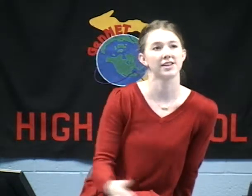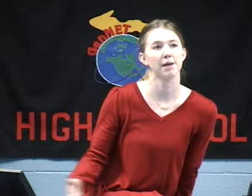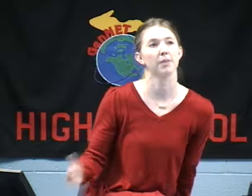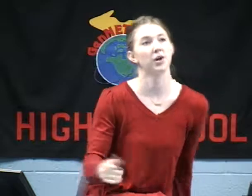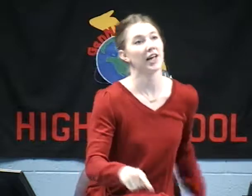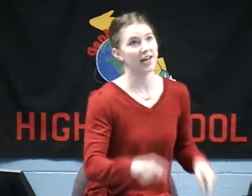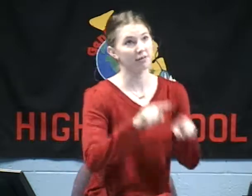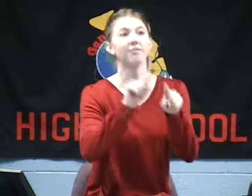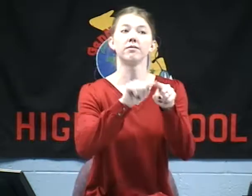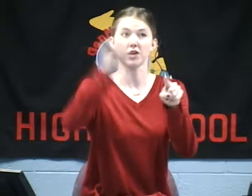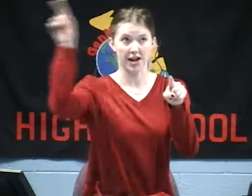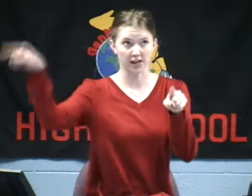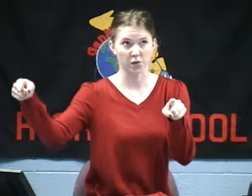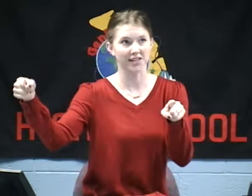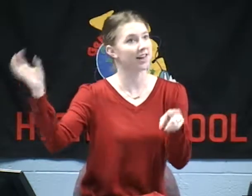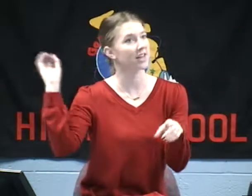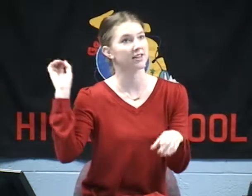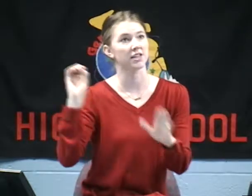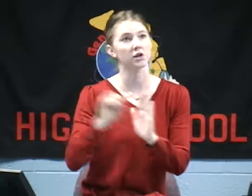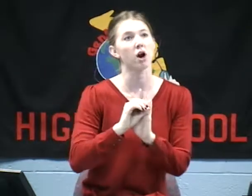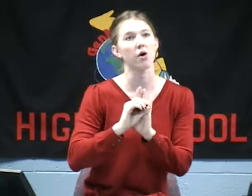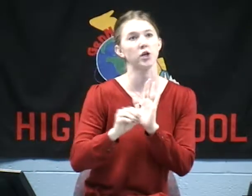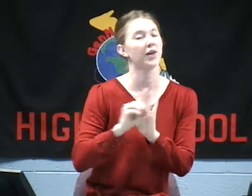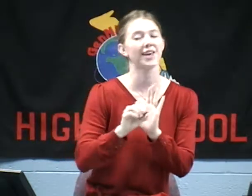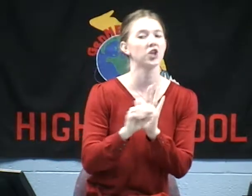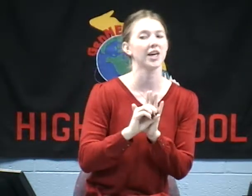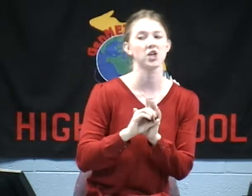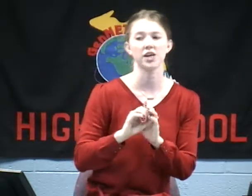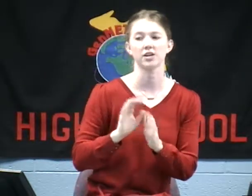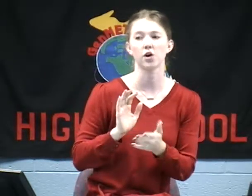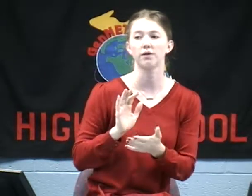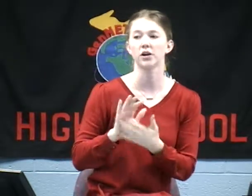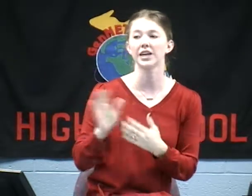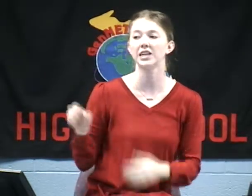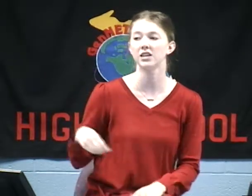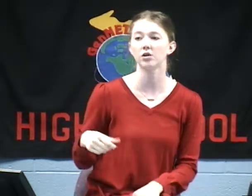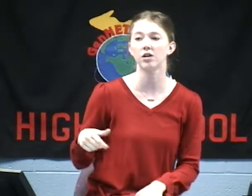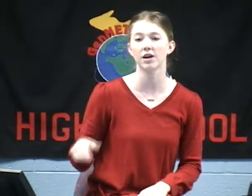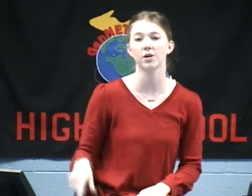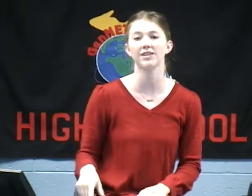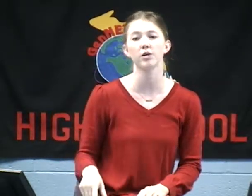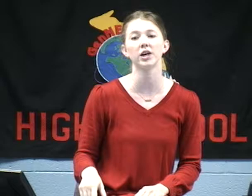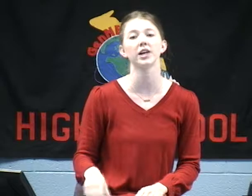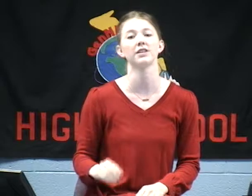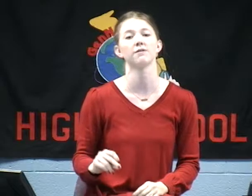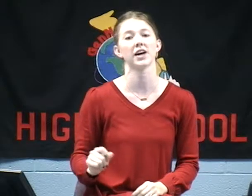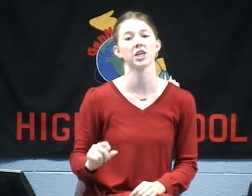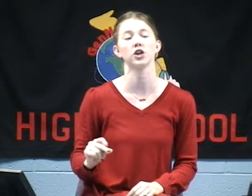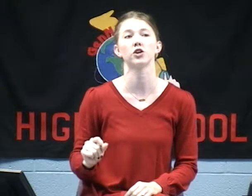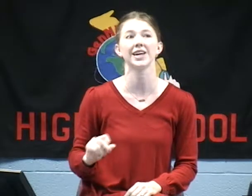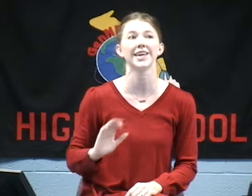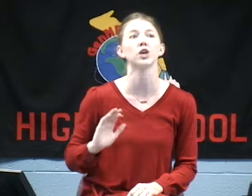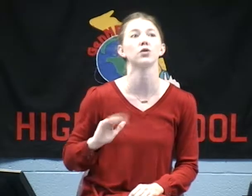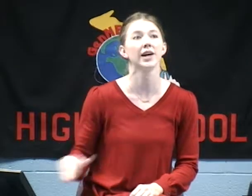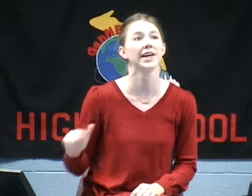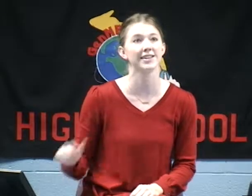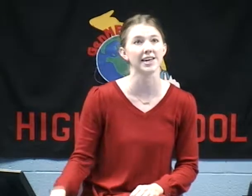time I put it in, the next Wednesday, it's a 0 and you can't change it. So if you're getting 0s on Wednesday work, it's affecting your grade like